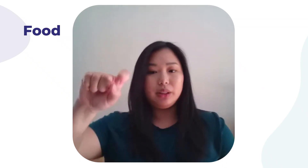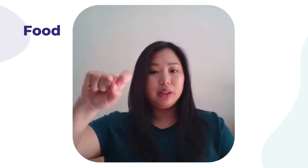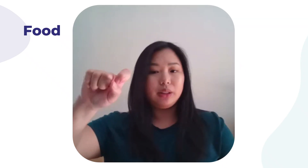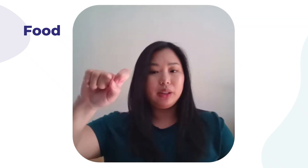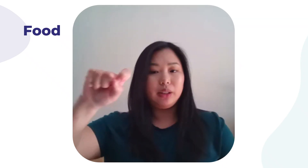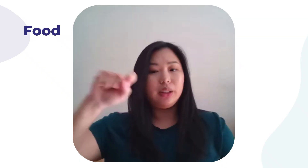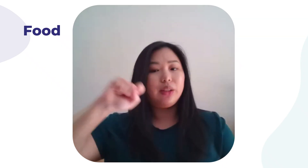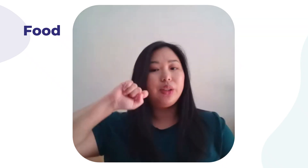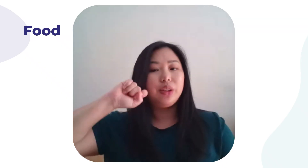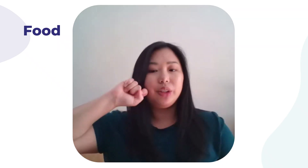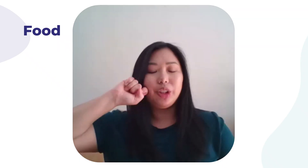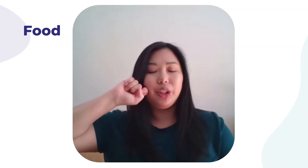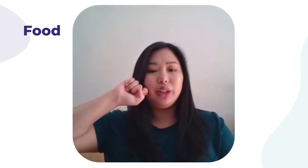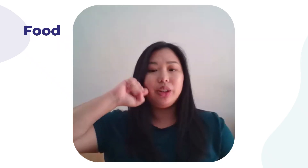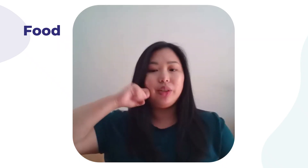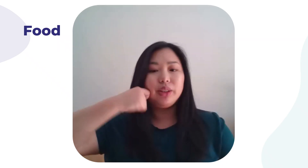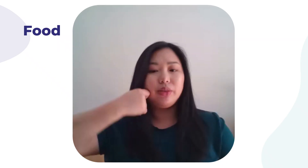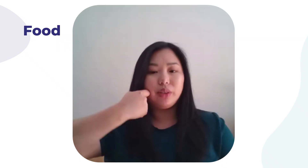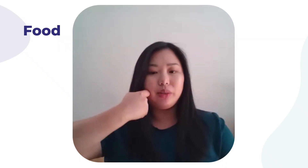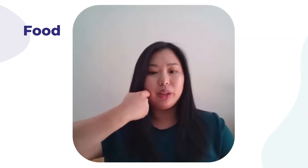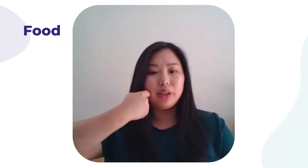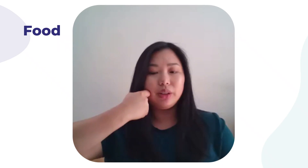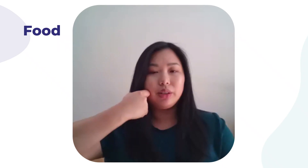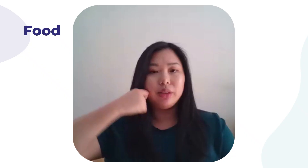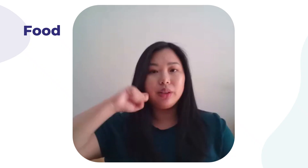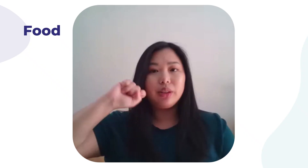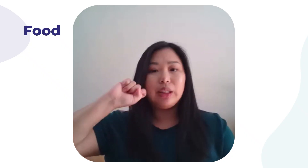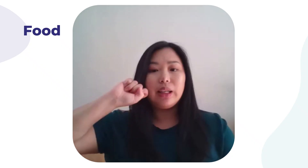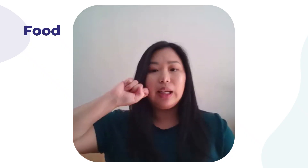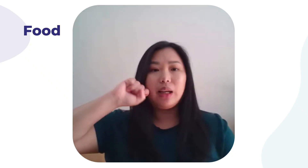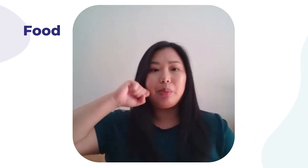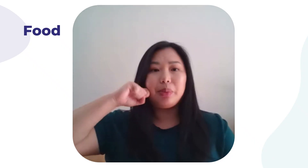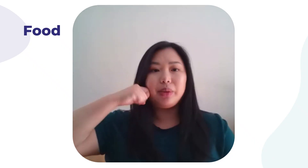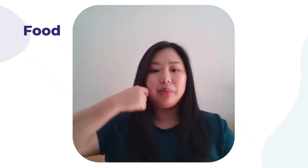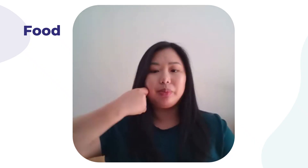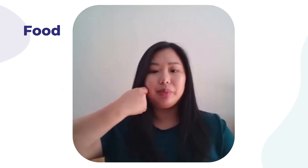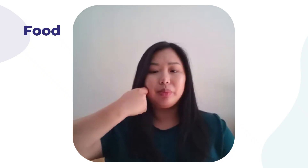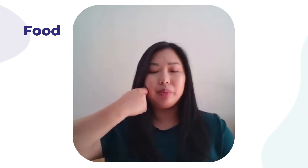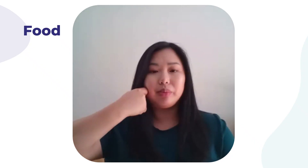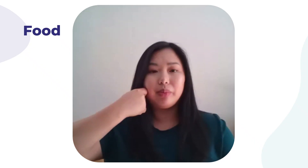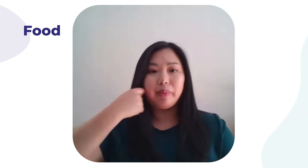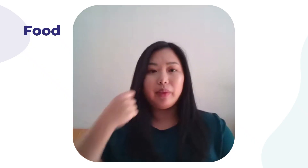Apple, knuckle to your cheek and twist forward. Apple.